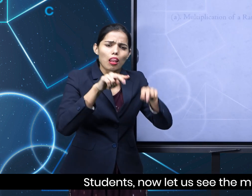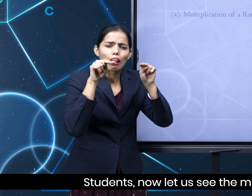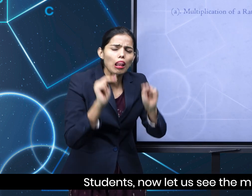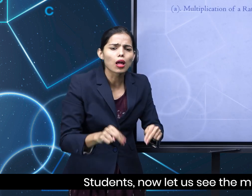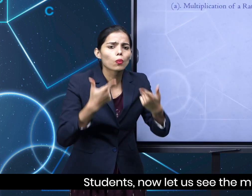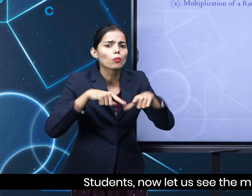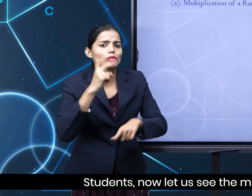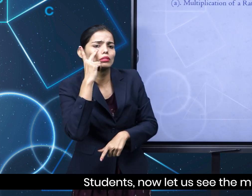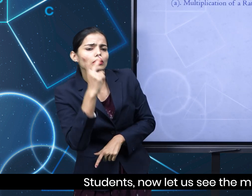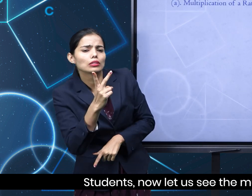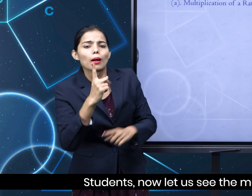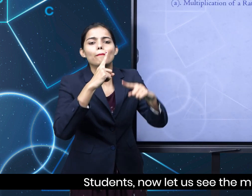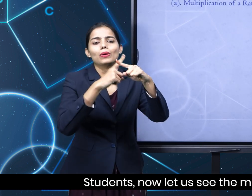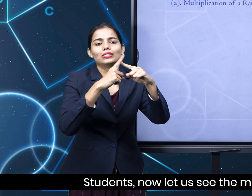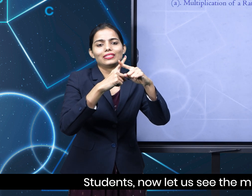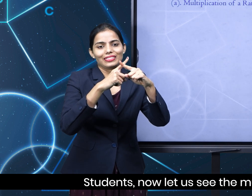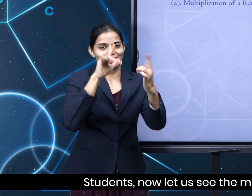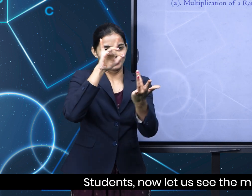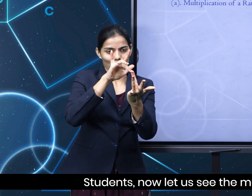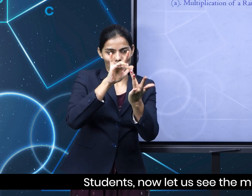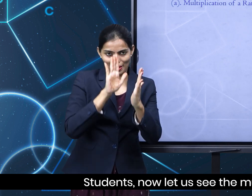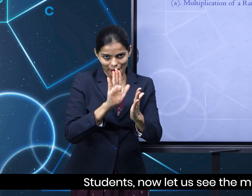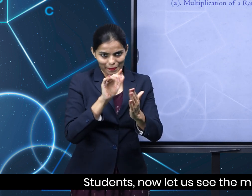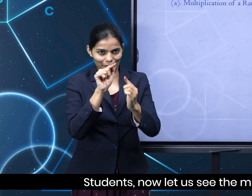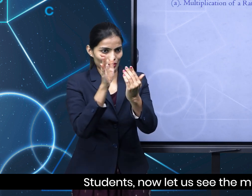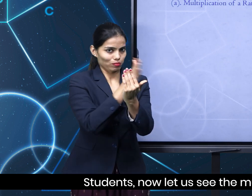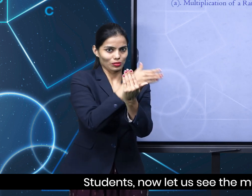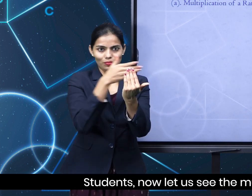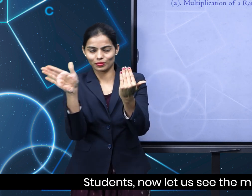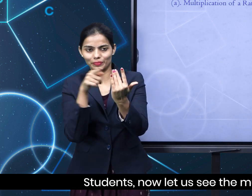Students, now let us see the multiplication of integers.